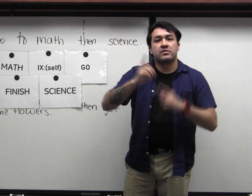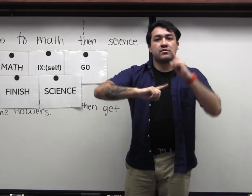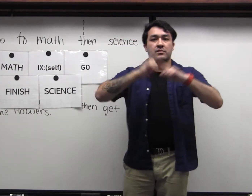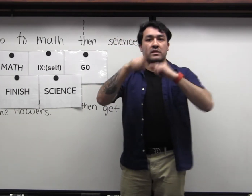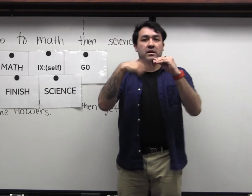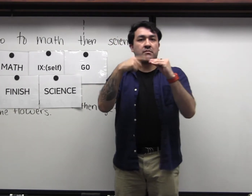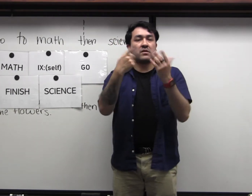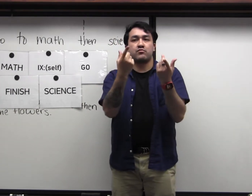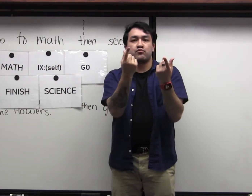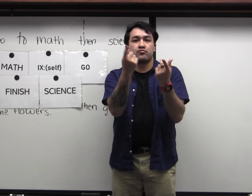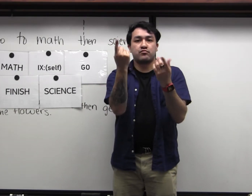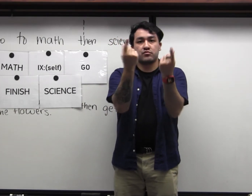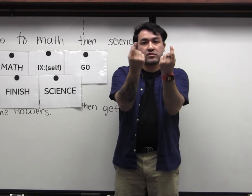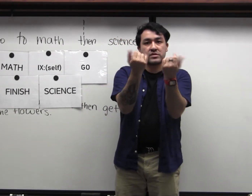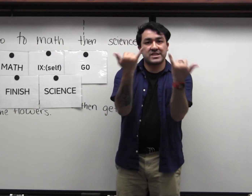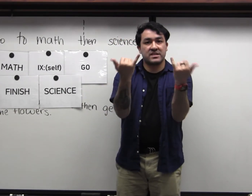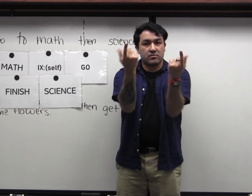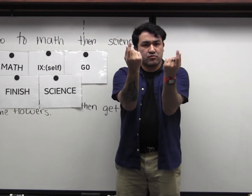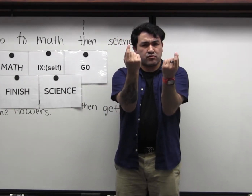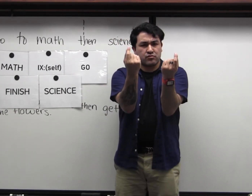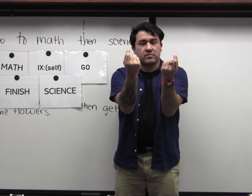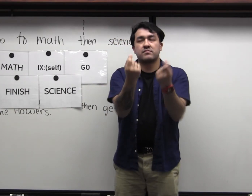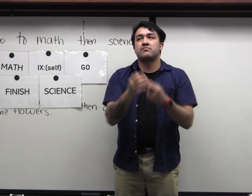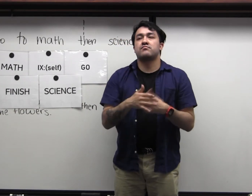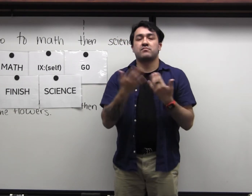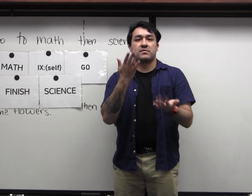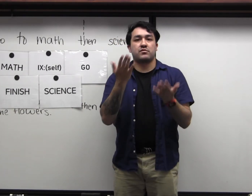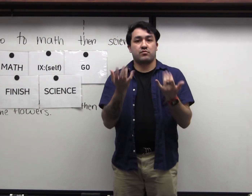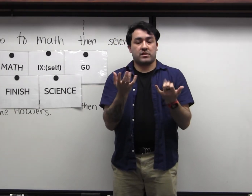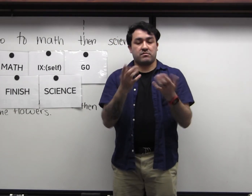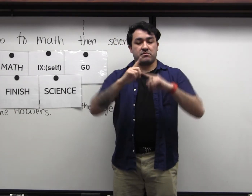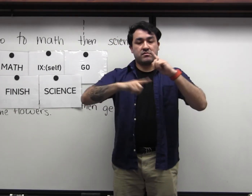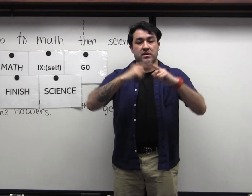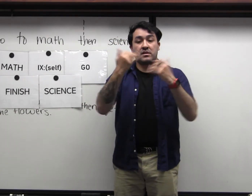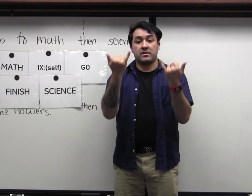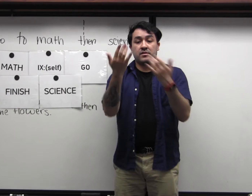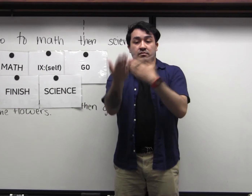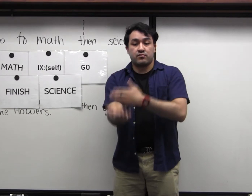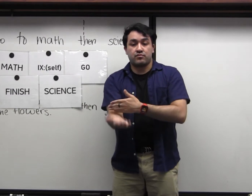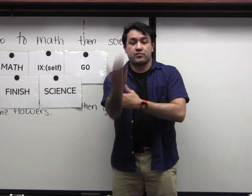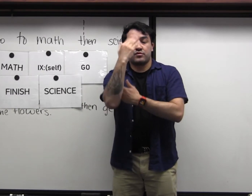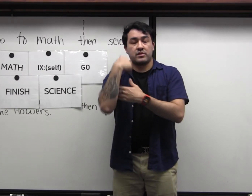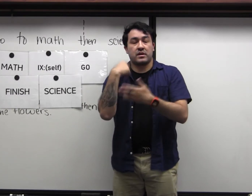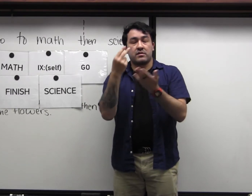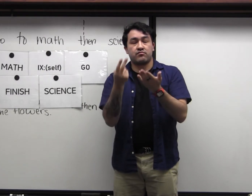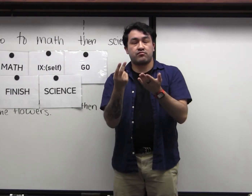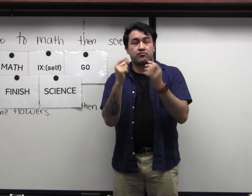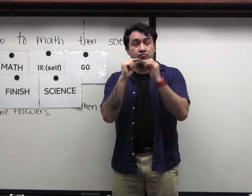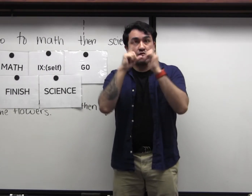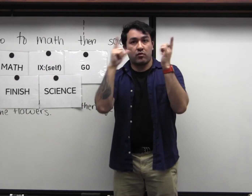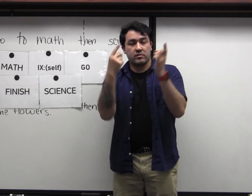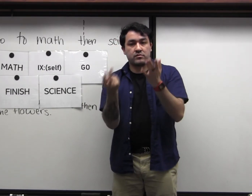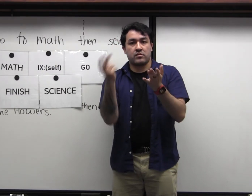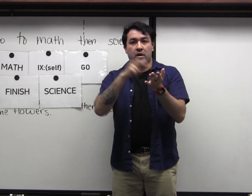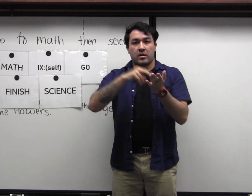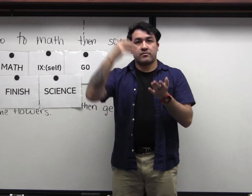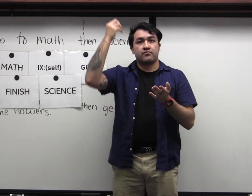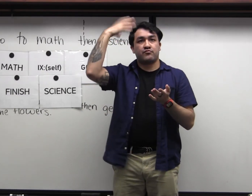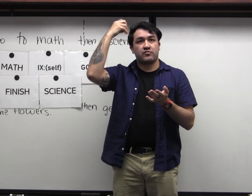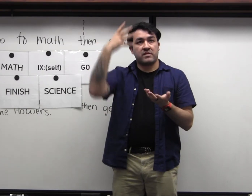If you were, let's say, presenting about what you were doing today, like your daily schedule, then would be a great time to use conjunction. Could